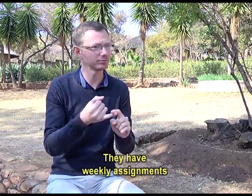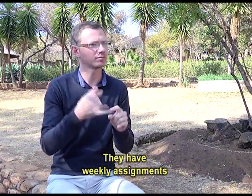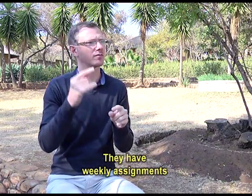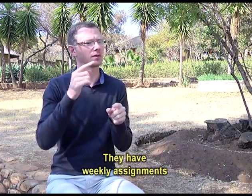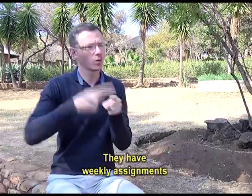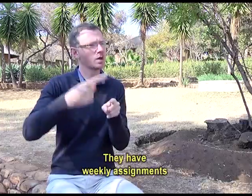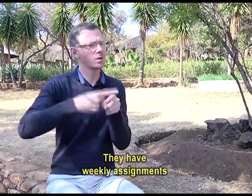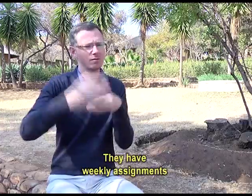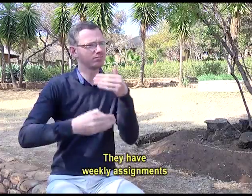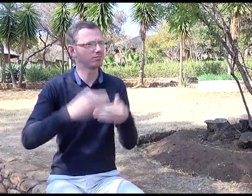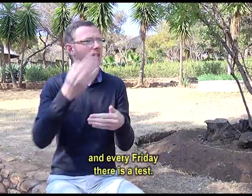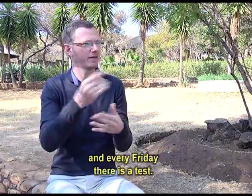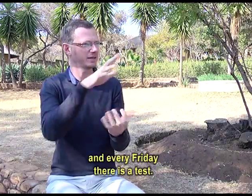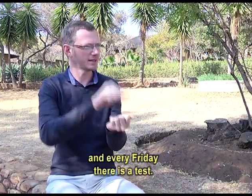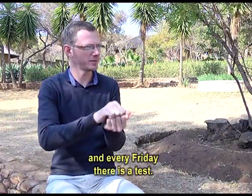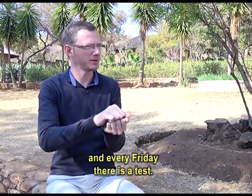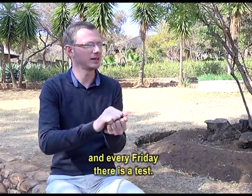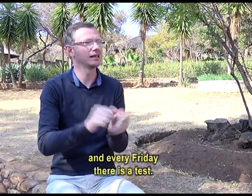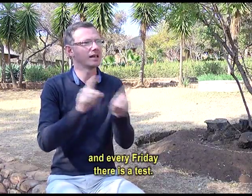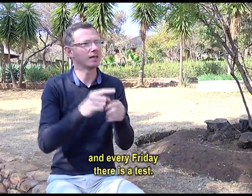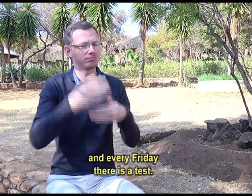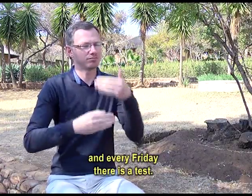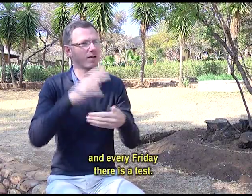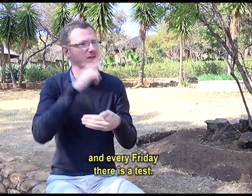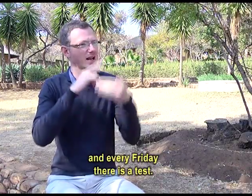They have weekly assignments, and every Friday there's a test.